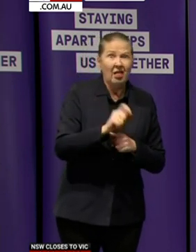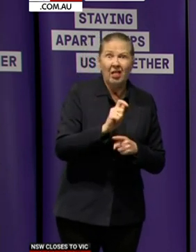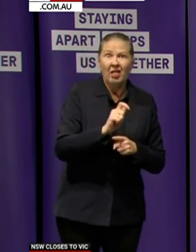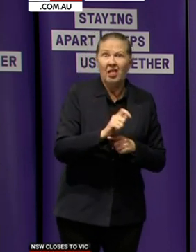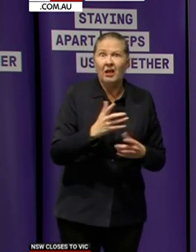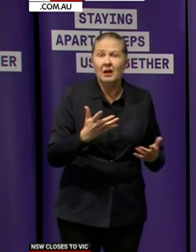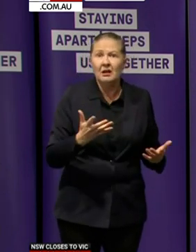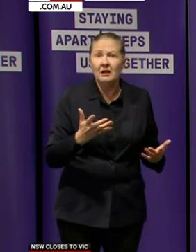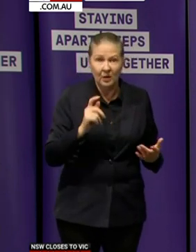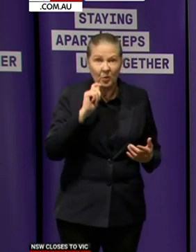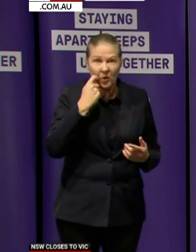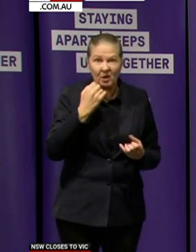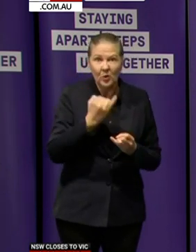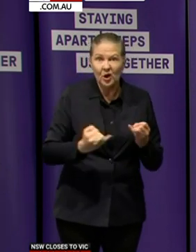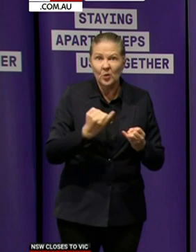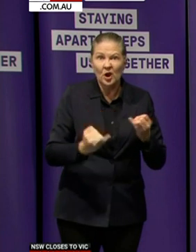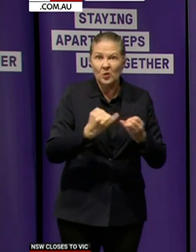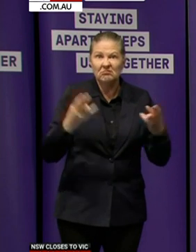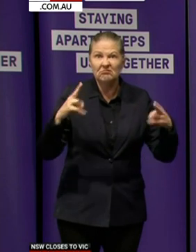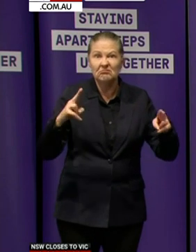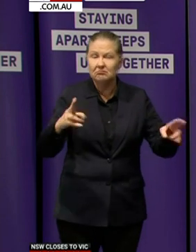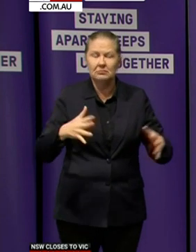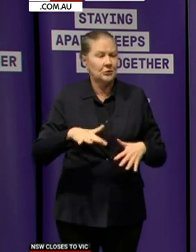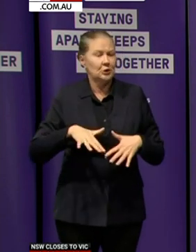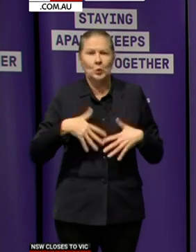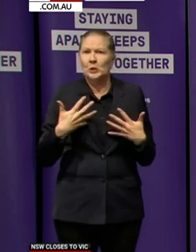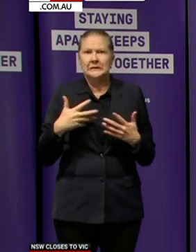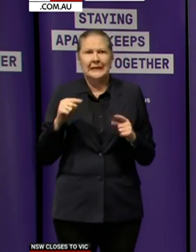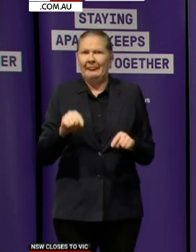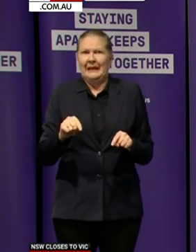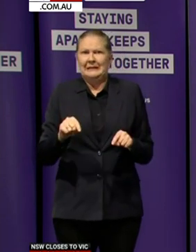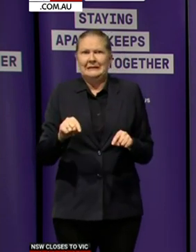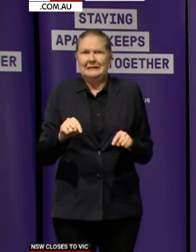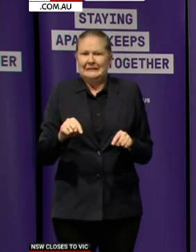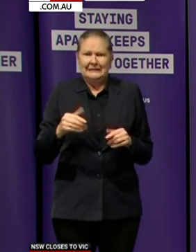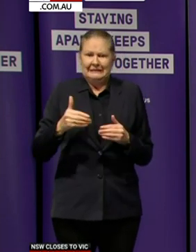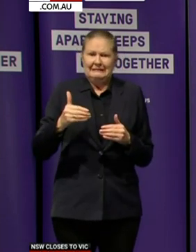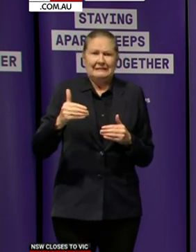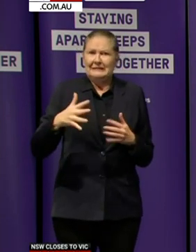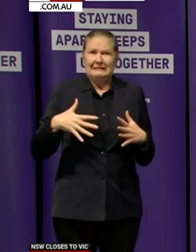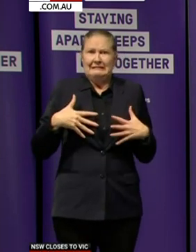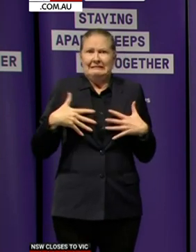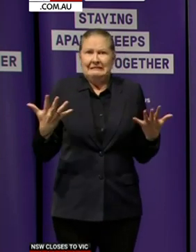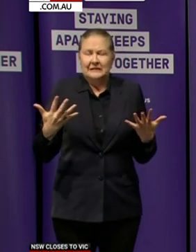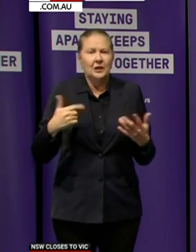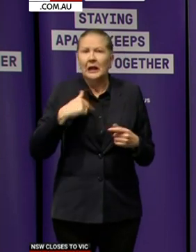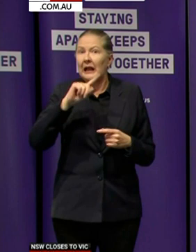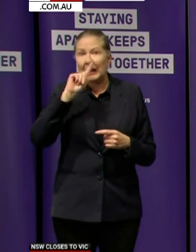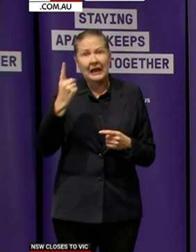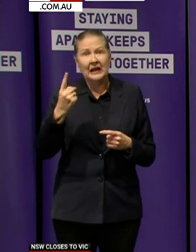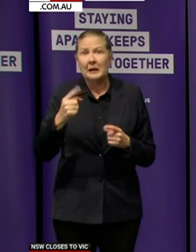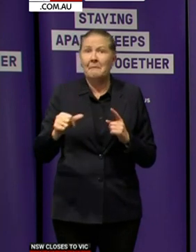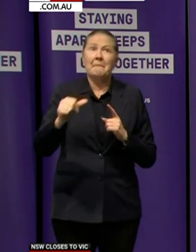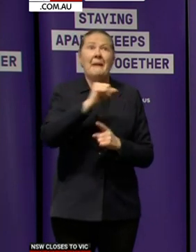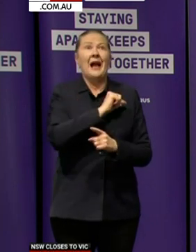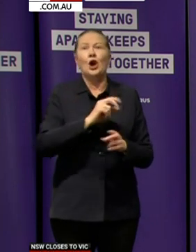will see that. No one wants that today. No one wants that at any point. We can't just go back to normal, despite the fact we